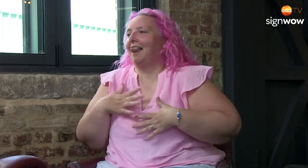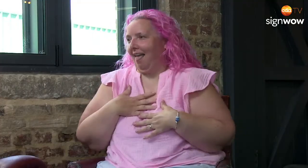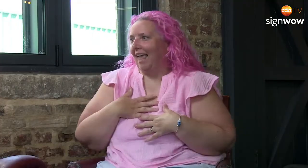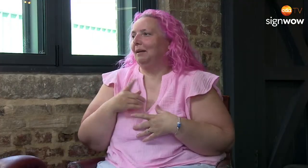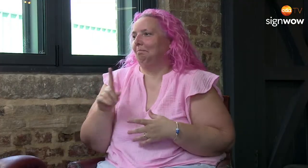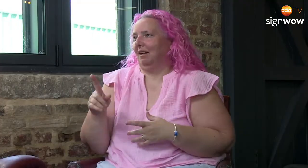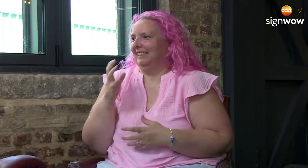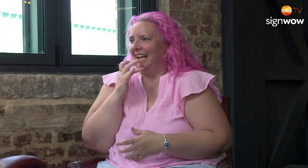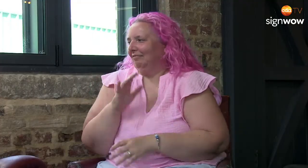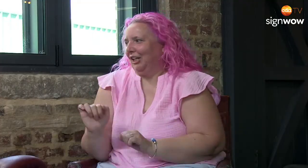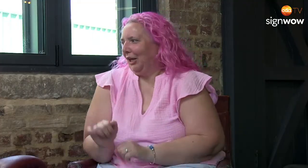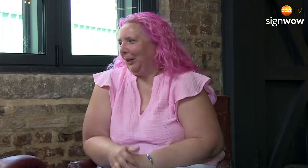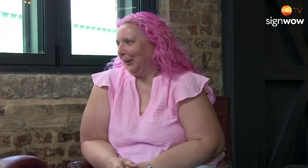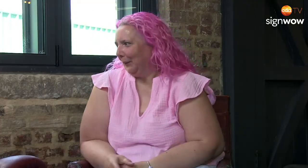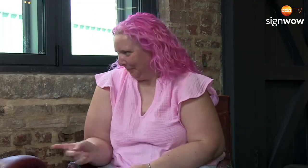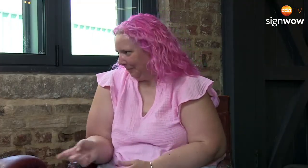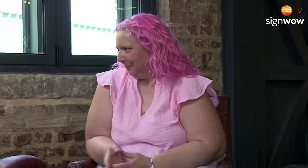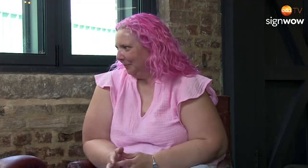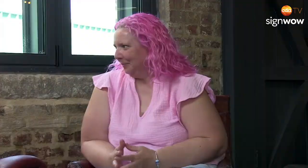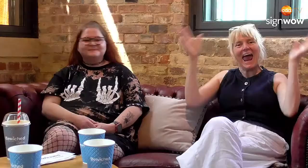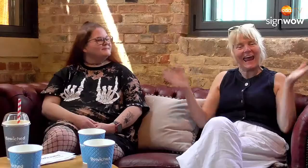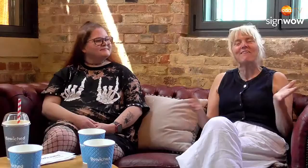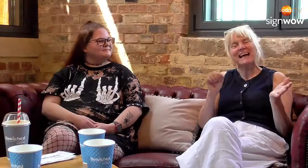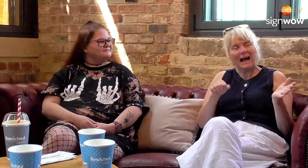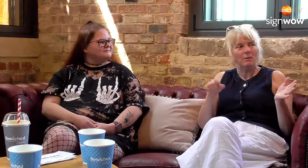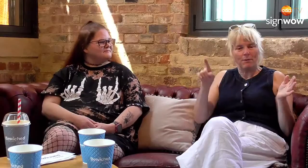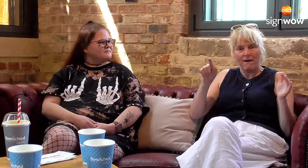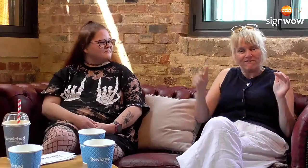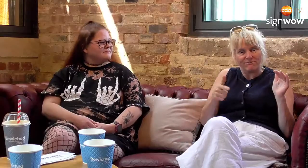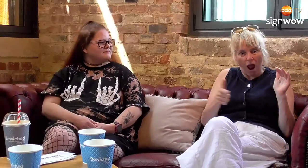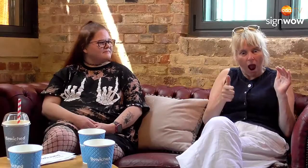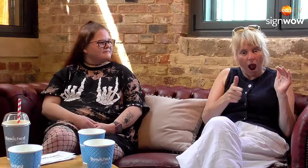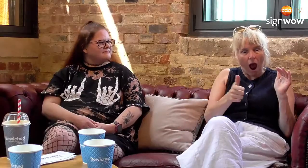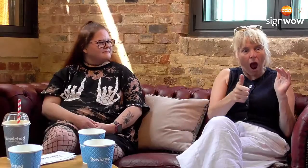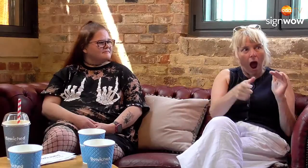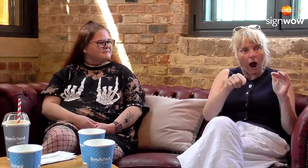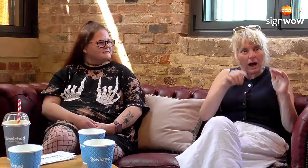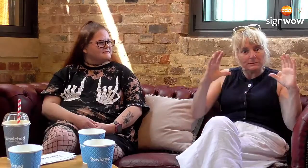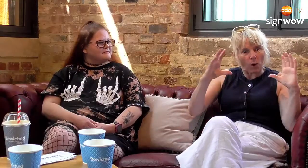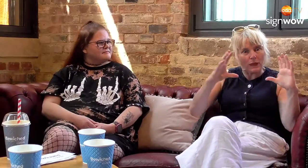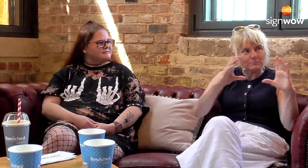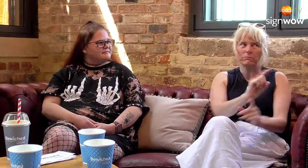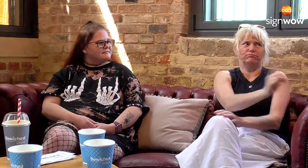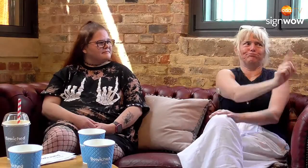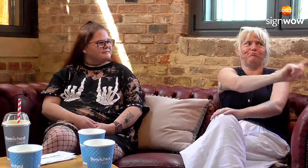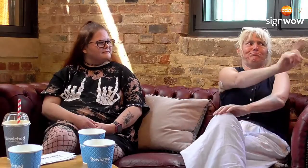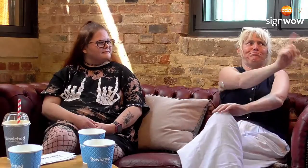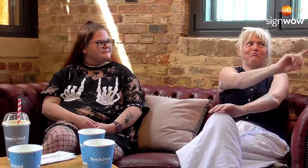kind of magicness about it, but not that scariness. Yeah, no, likewise. Like a cave that you can sort of see, but not